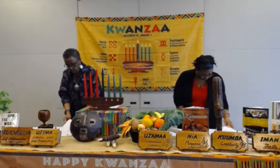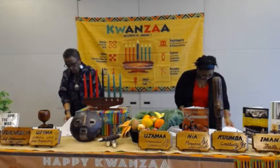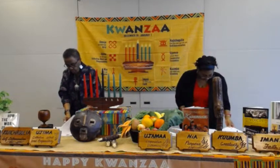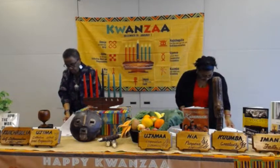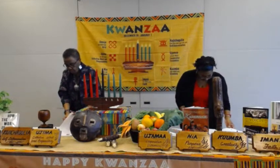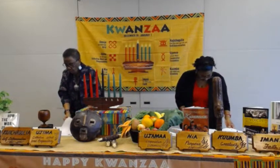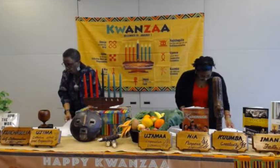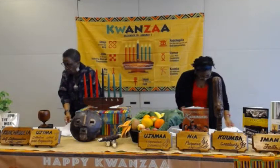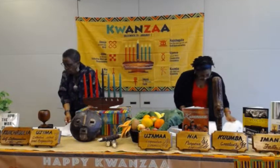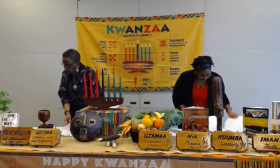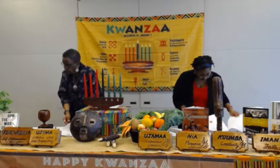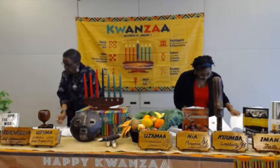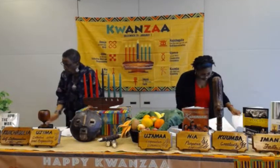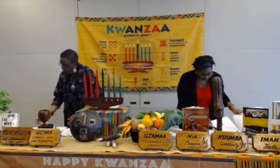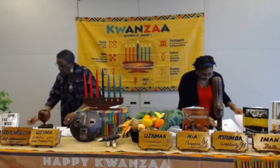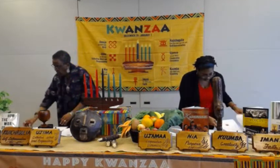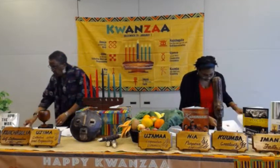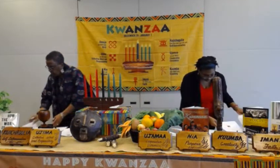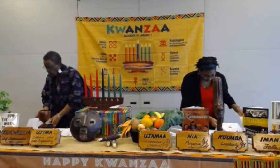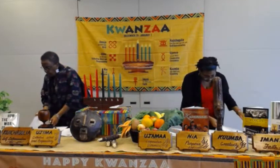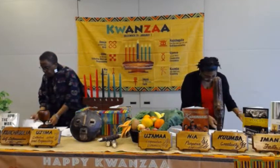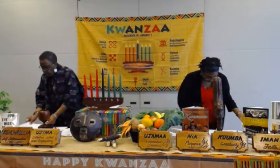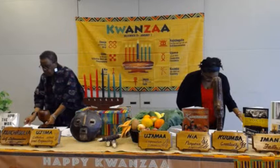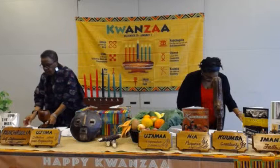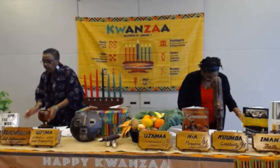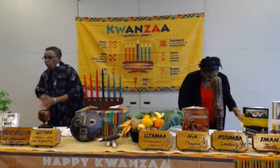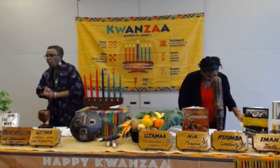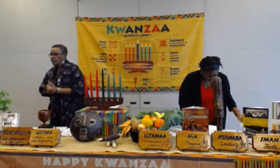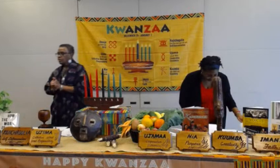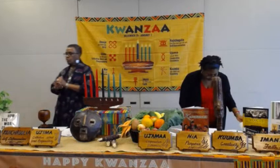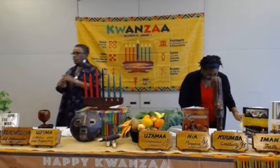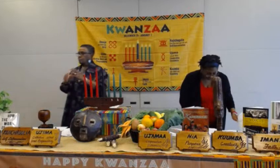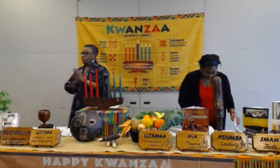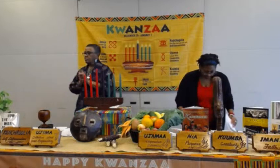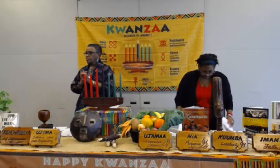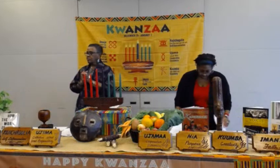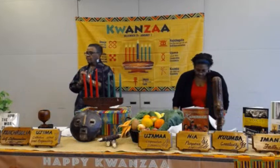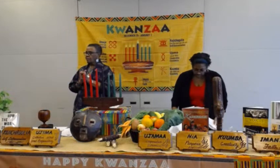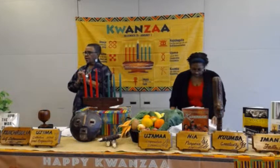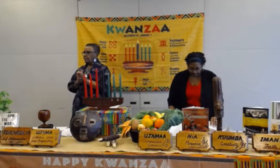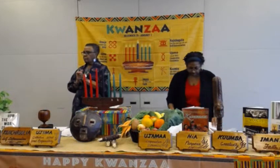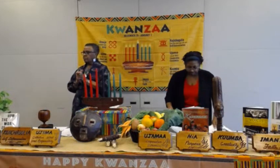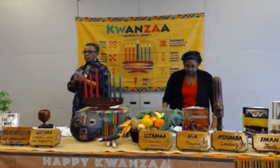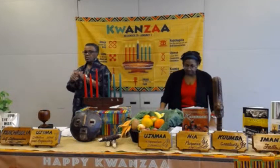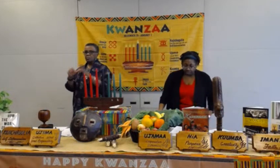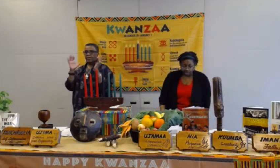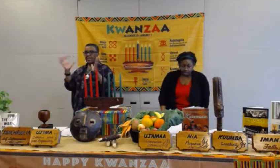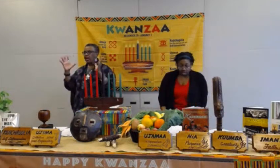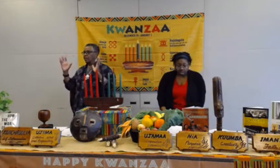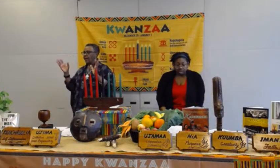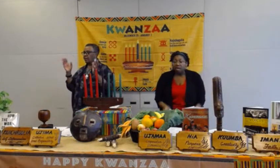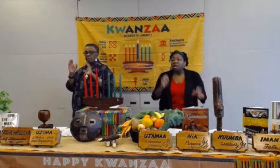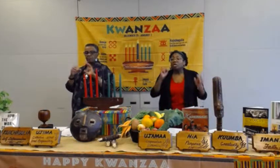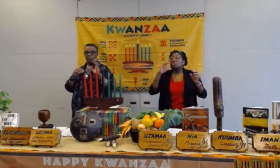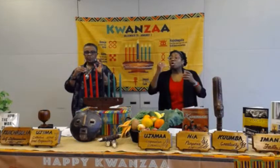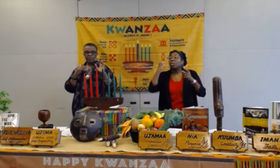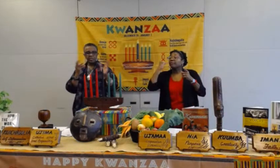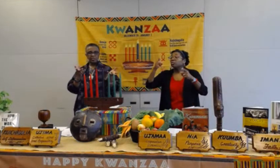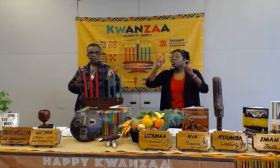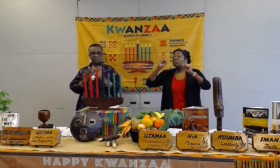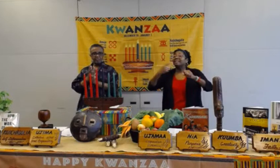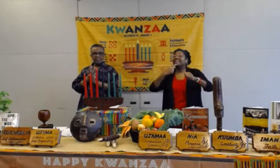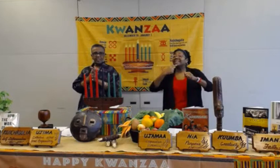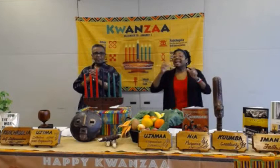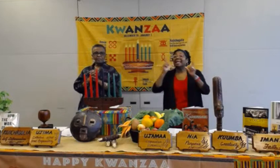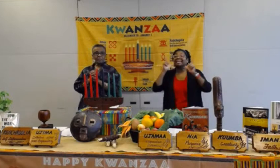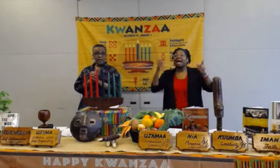Okay, we ready? So, if somebody in our audience would, in fact, just speak out loud enough so we can